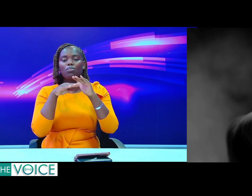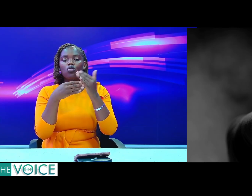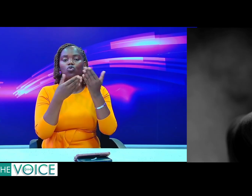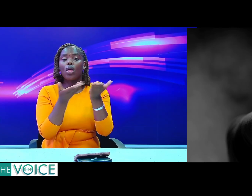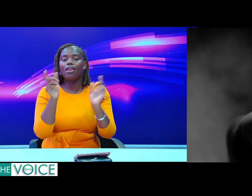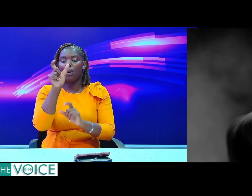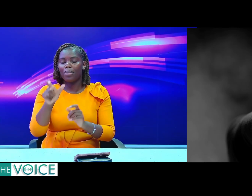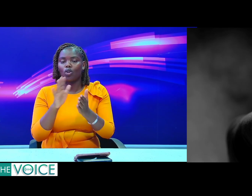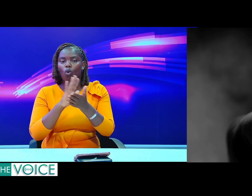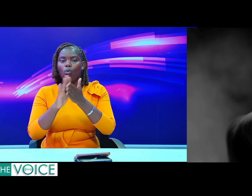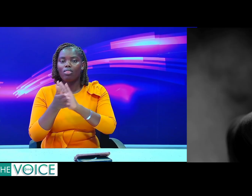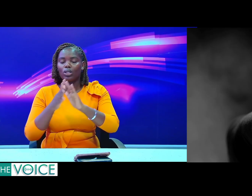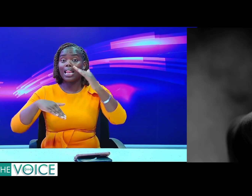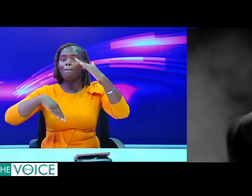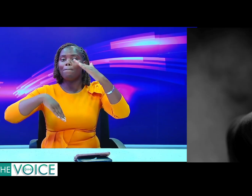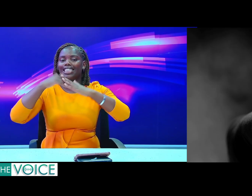to share and disseminate